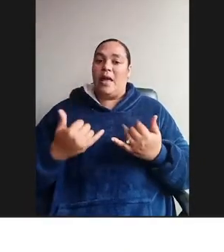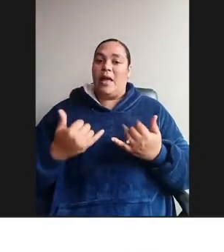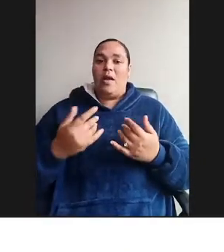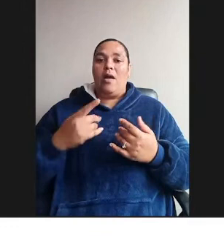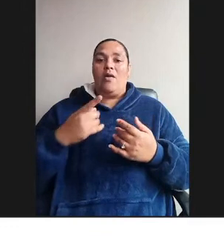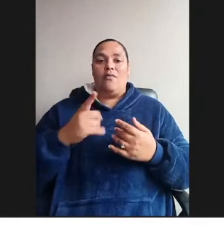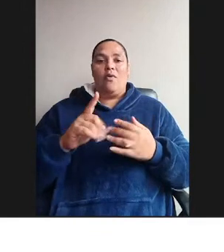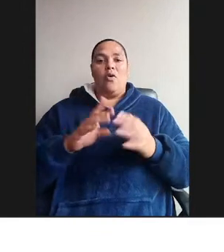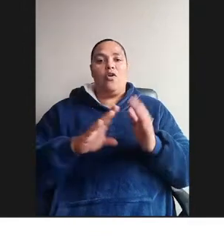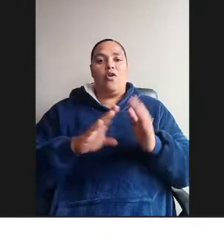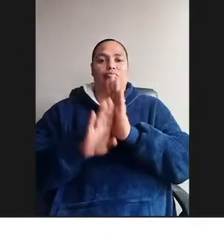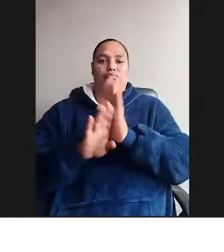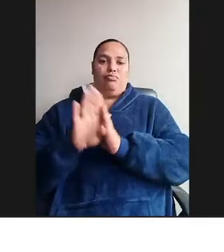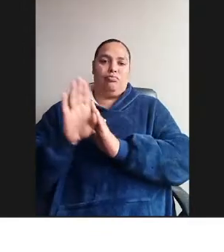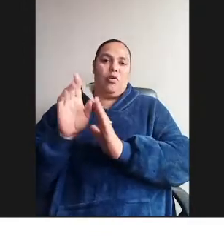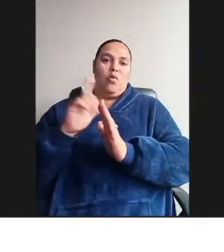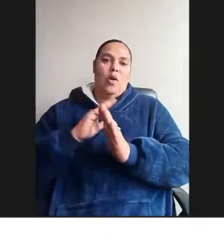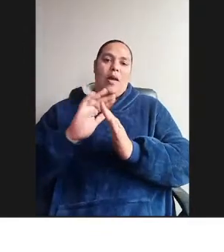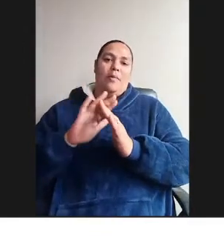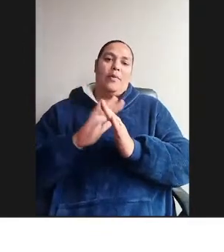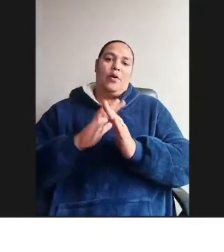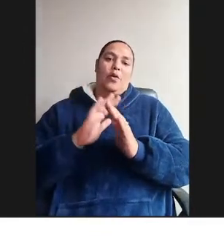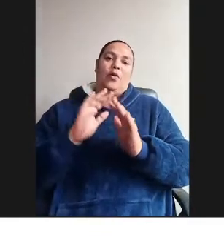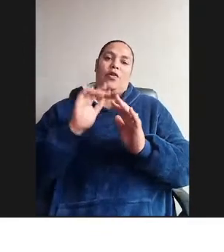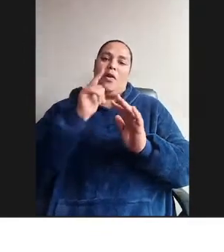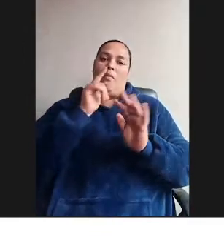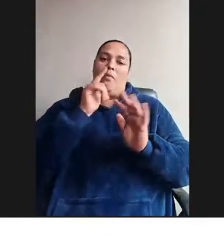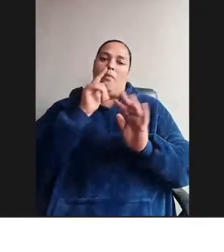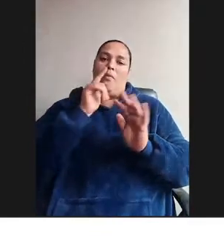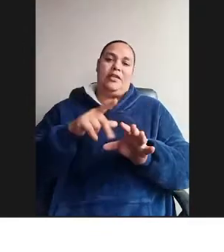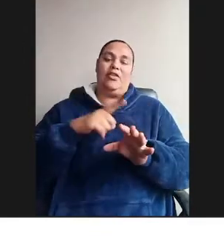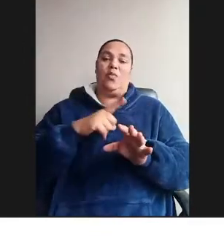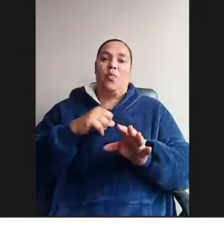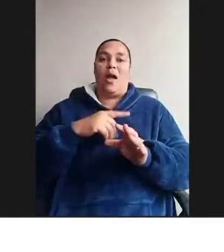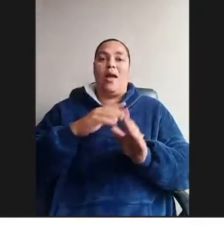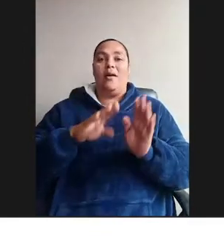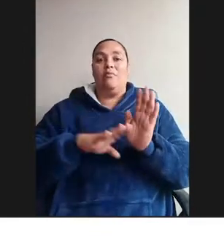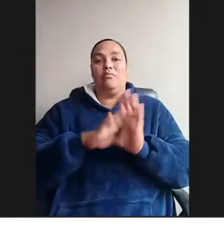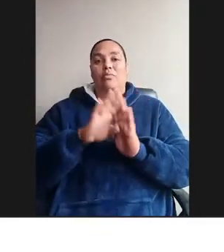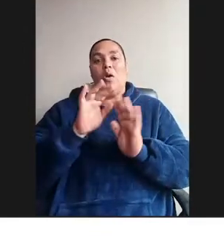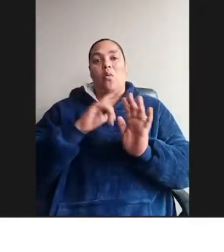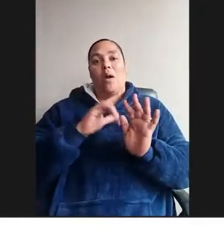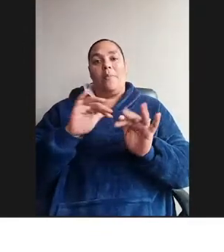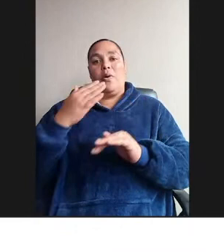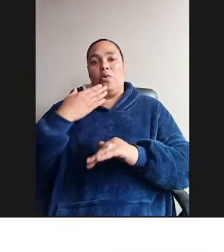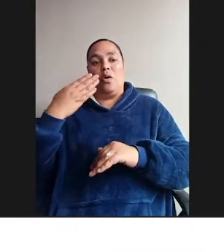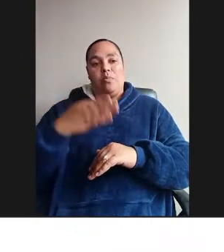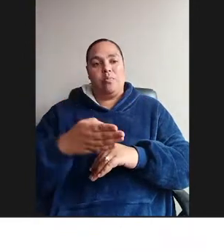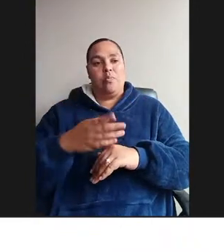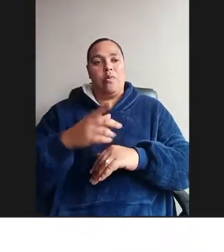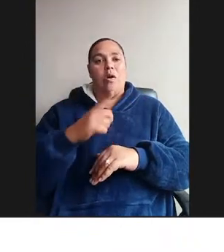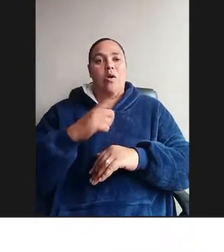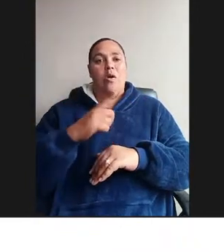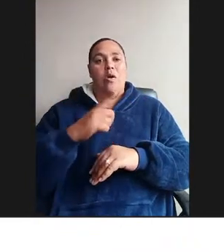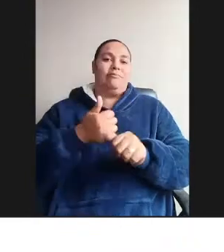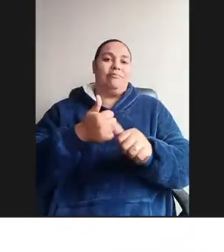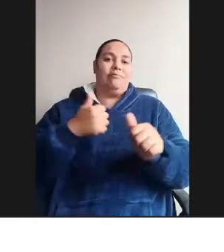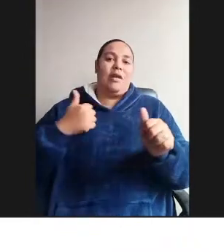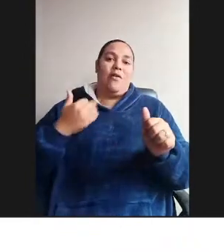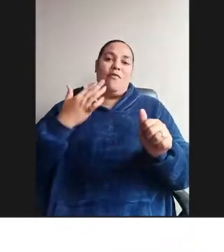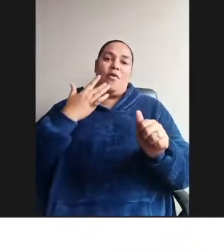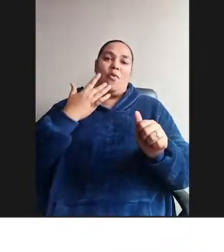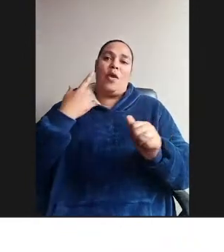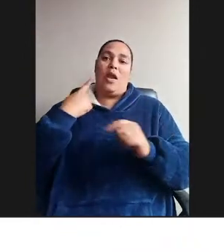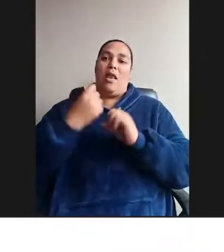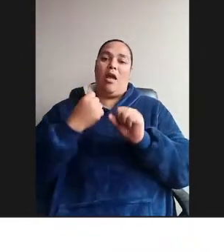in terms of public participation. We've seen improvement in terms of people attending. For example, as far back as last year in the Children's Amendments